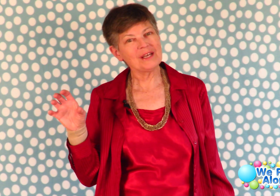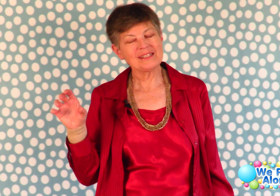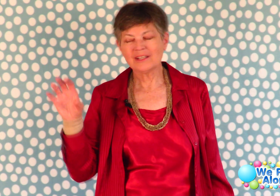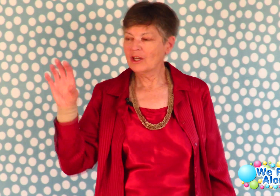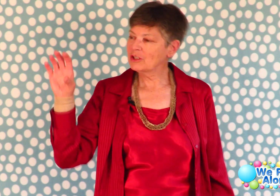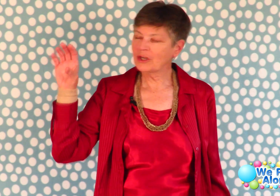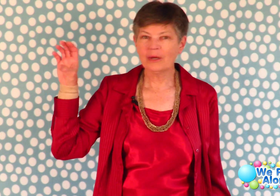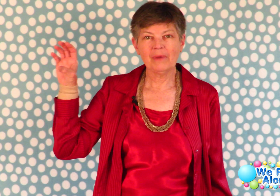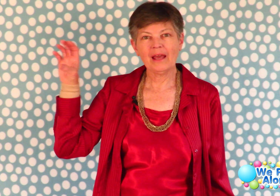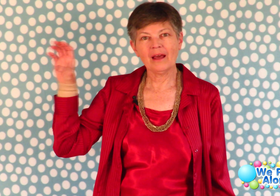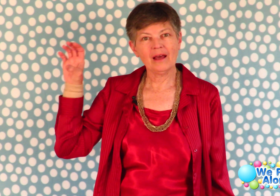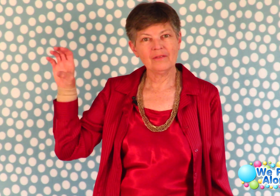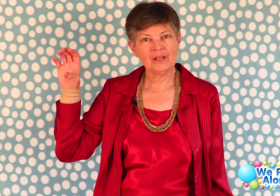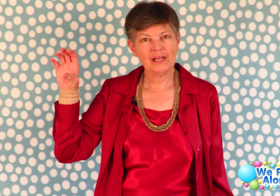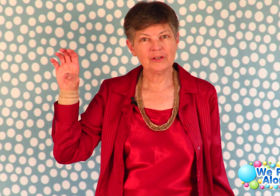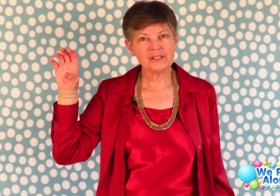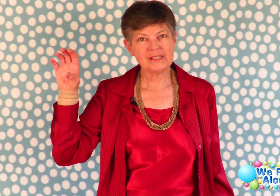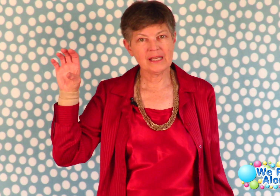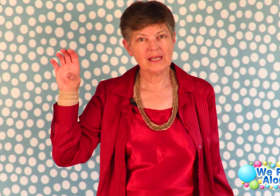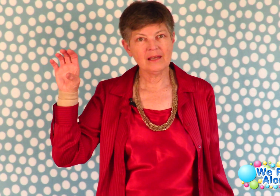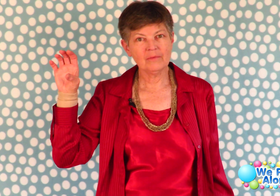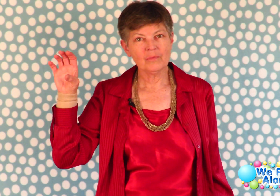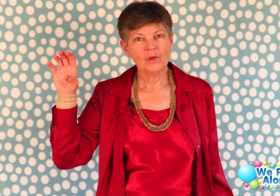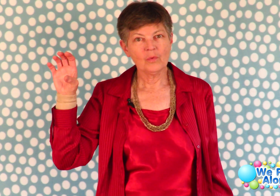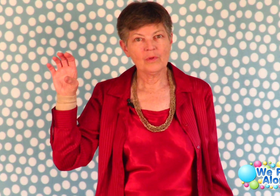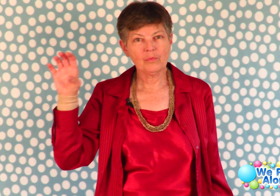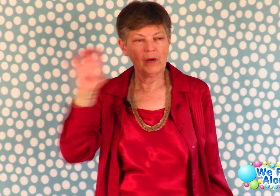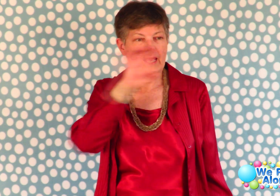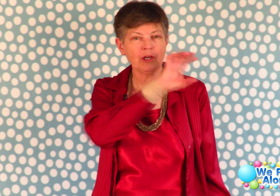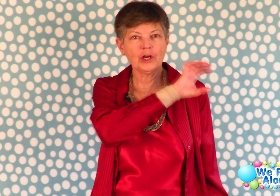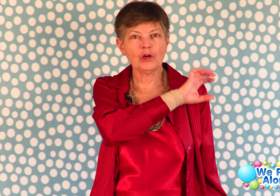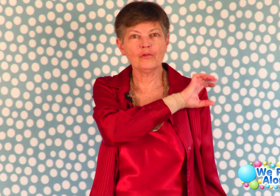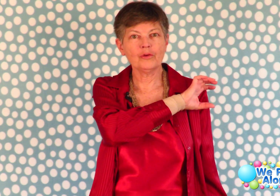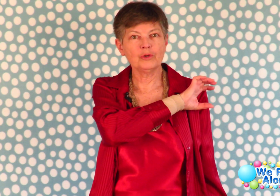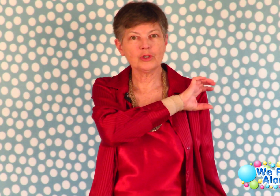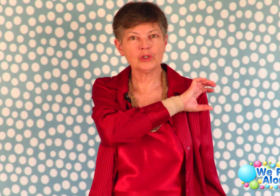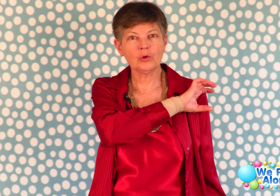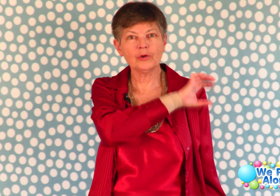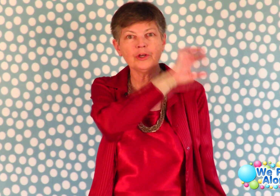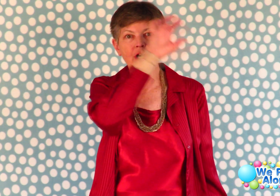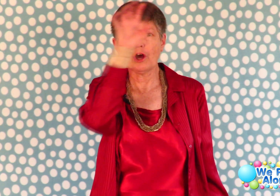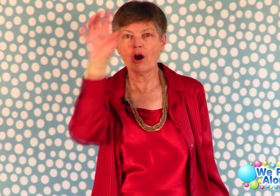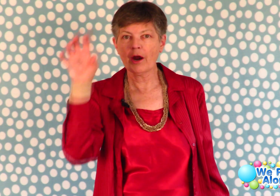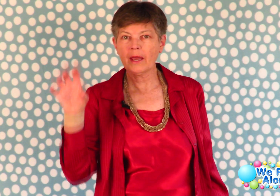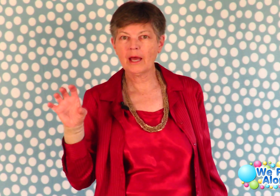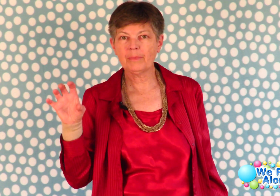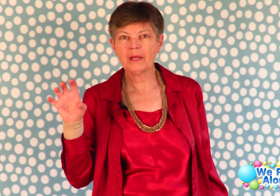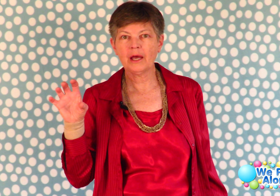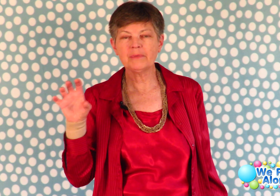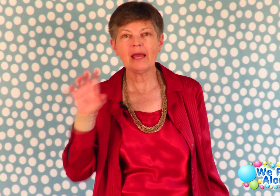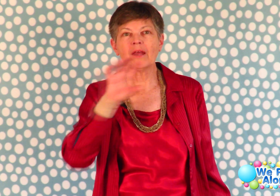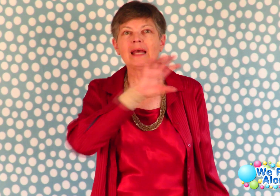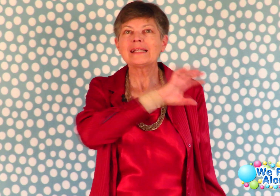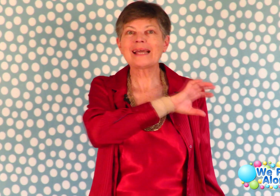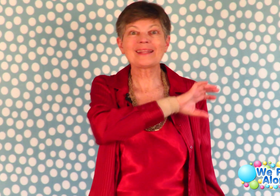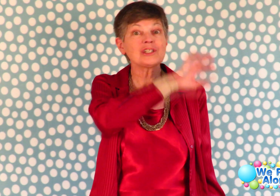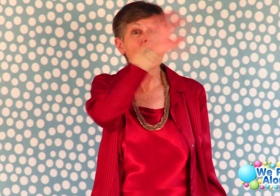Christmas. So you're going to make the letter C. With 1 hand, you're going to go from your shoulder and you're going to arc it up and come down. It's like the top